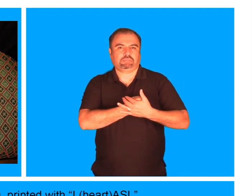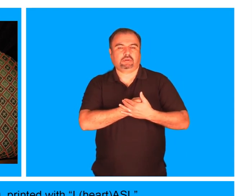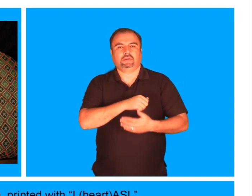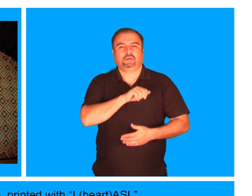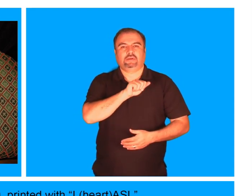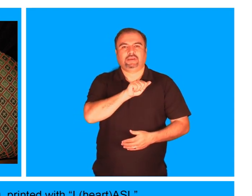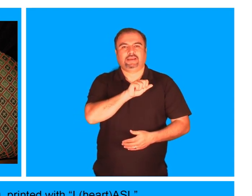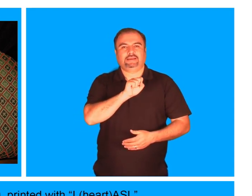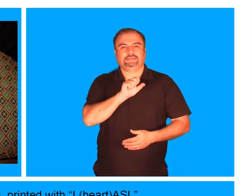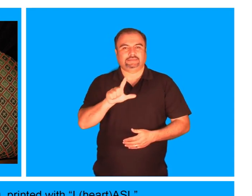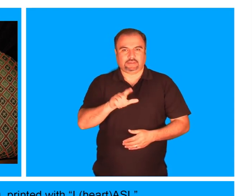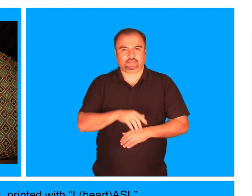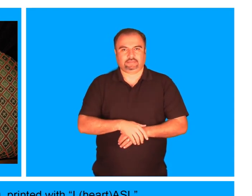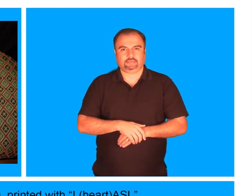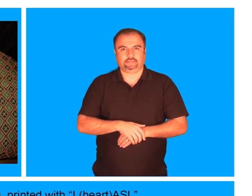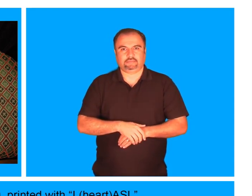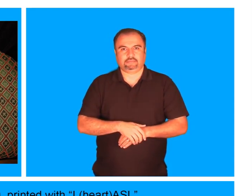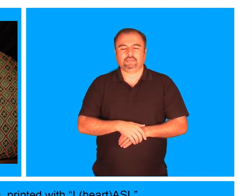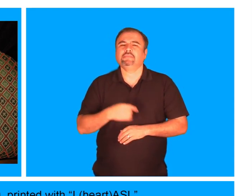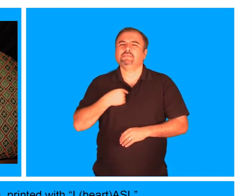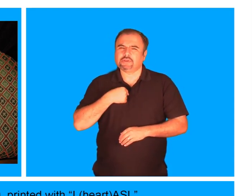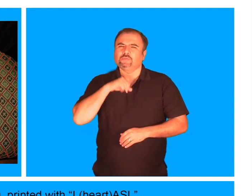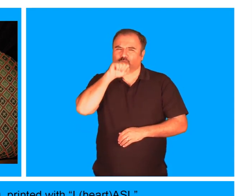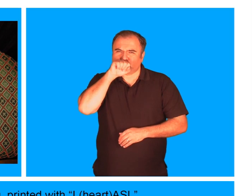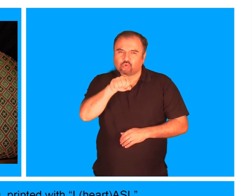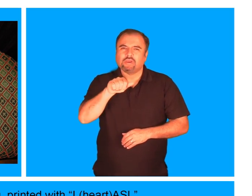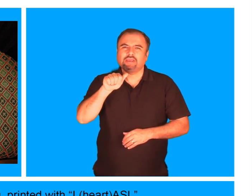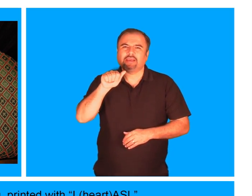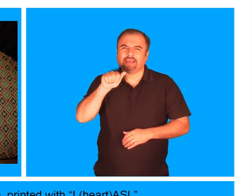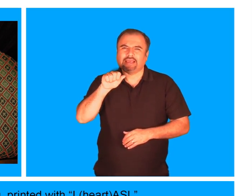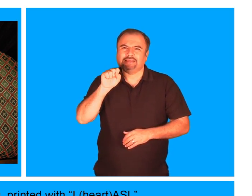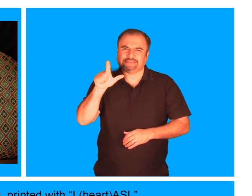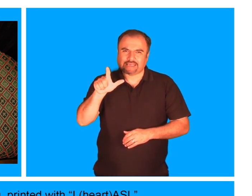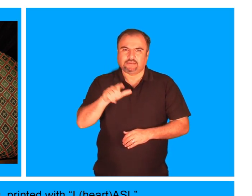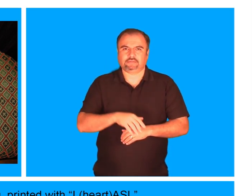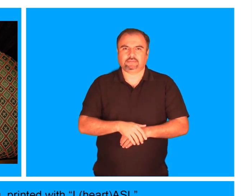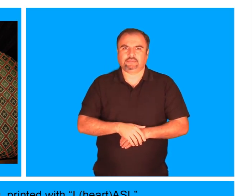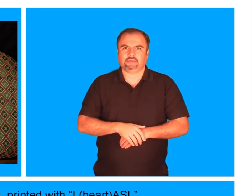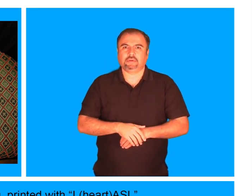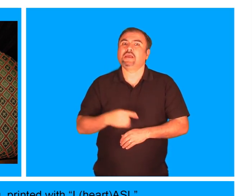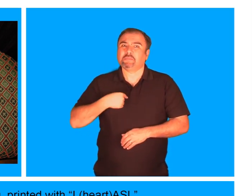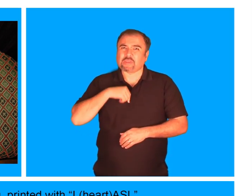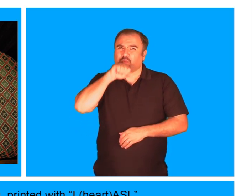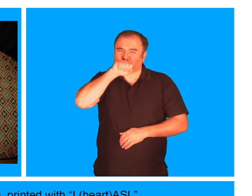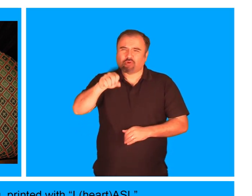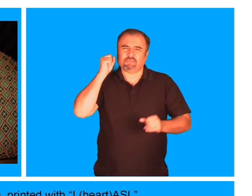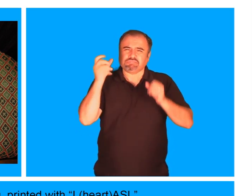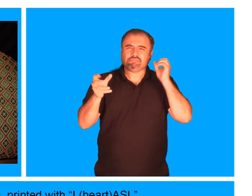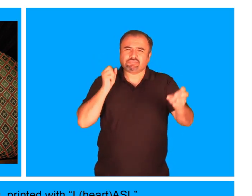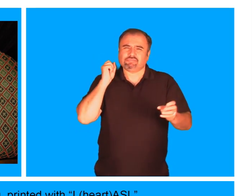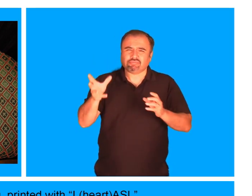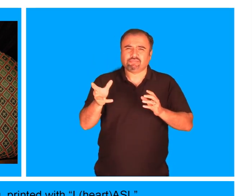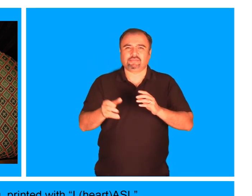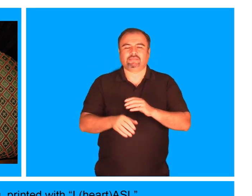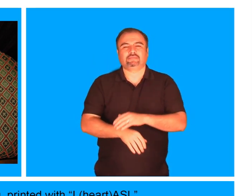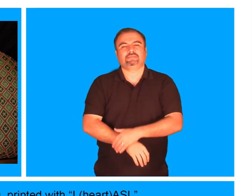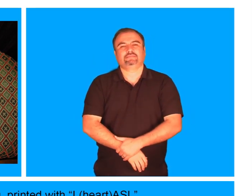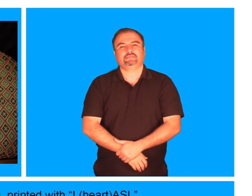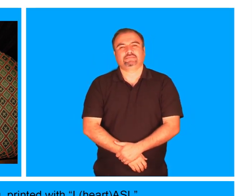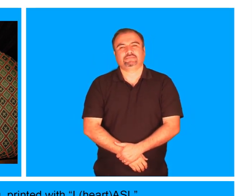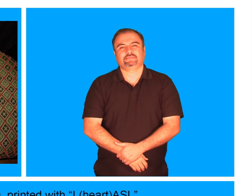Here's a tote bag printed with I heart ASL. That means I love